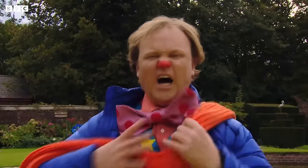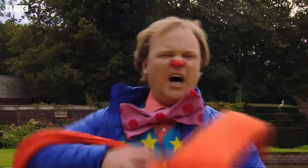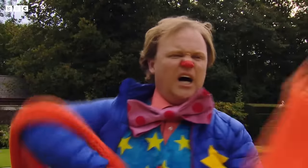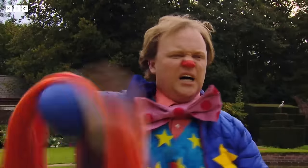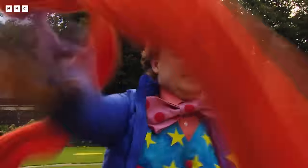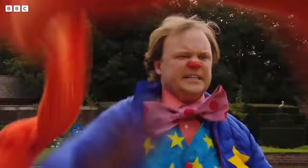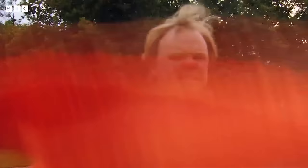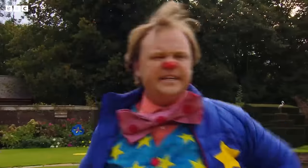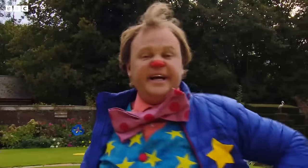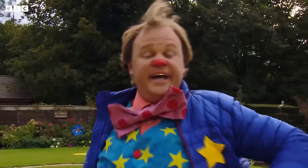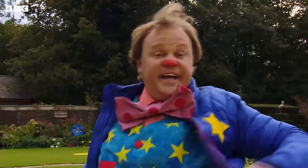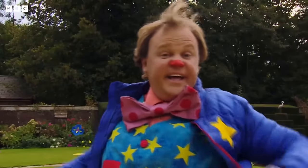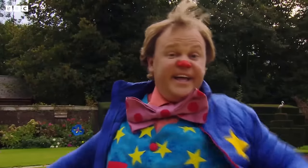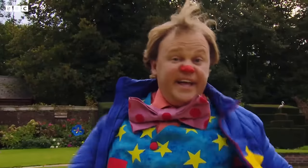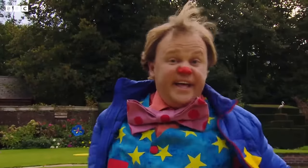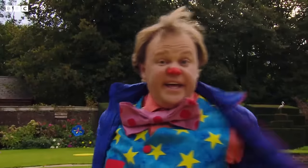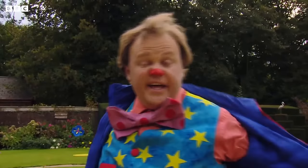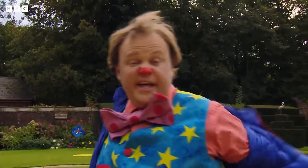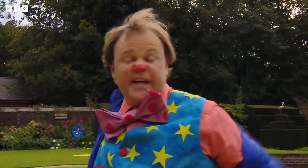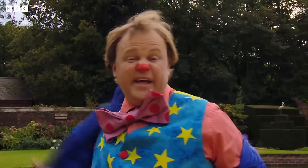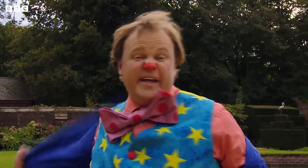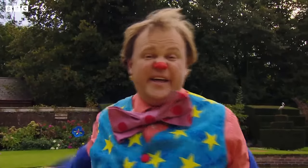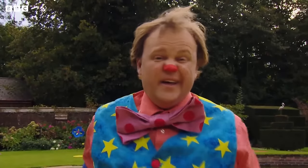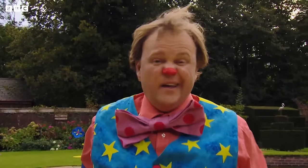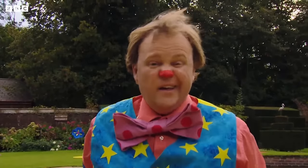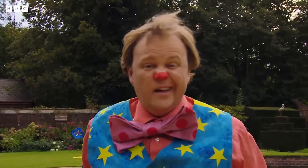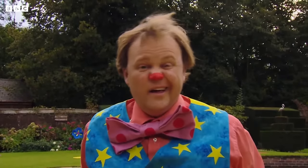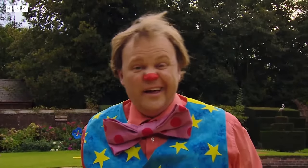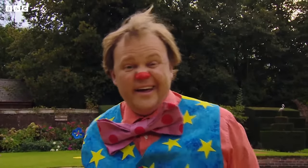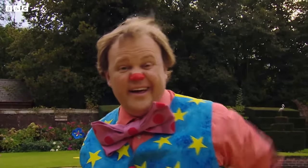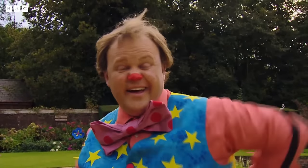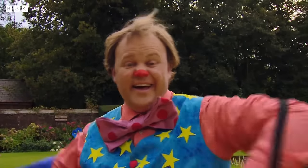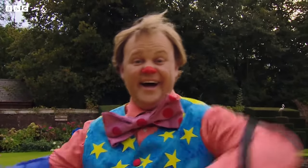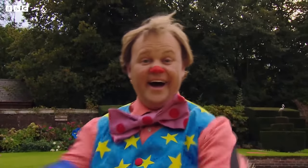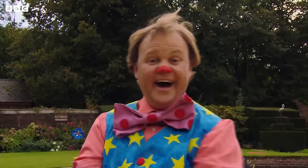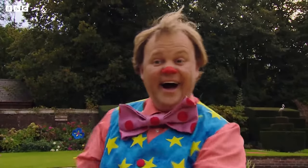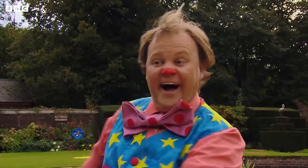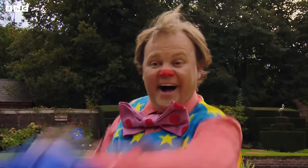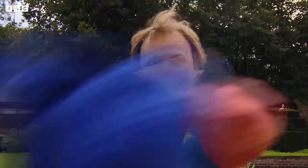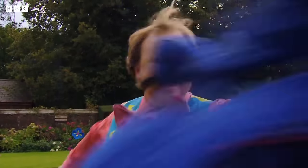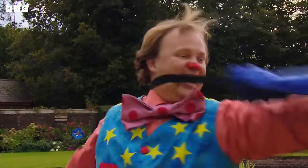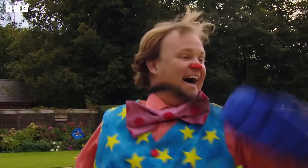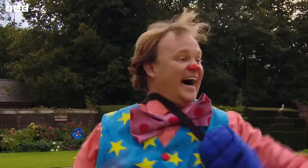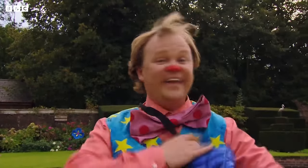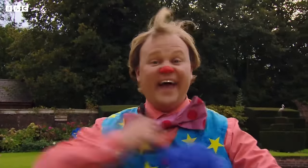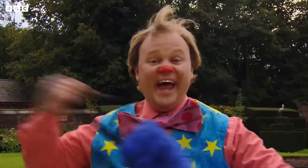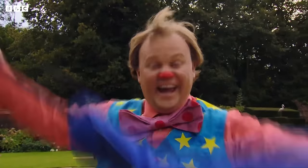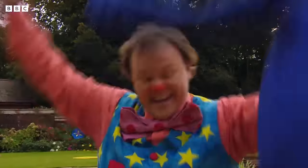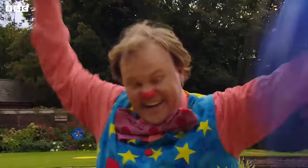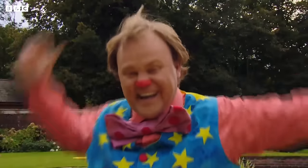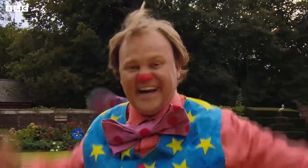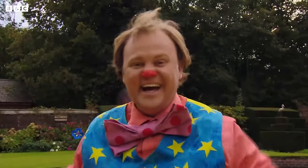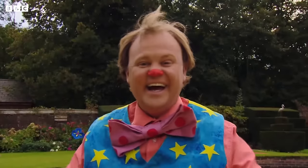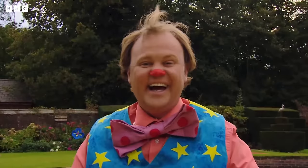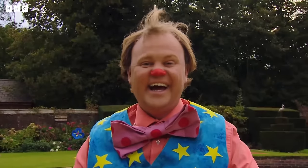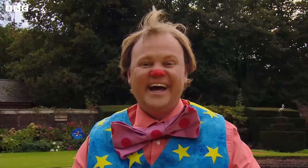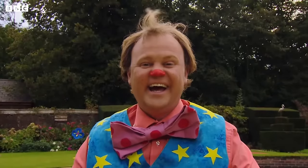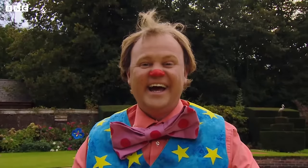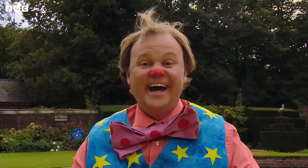Well done, Mr. Tumble. Sit-ups are great exercises. Oh, are they? Yes.